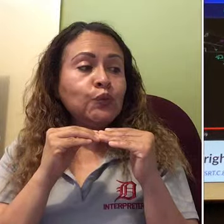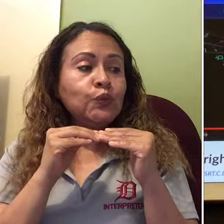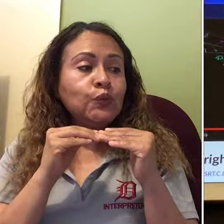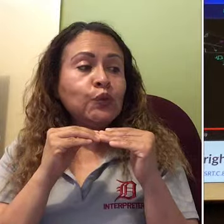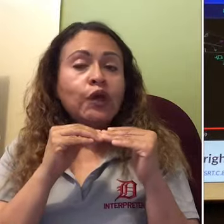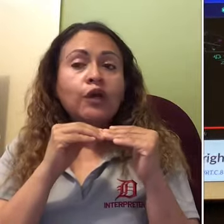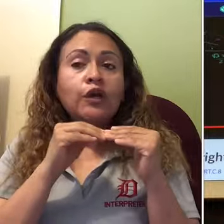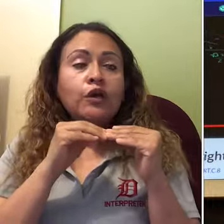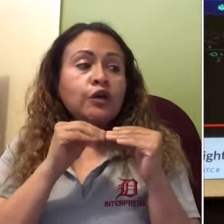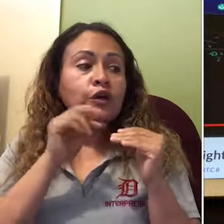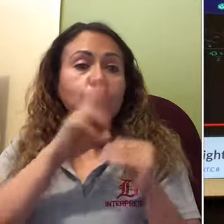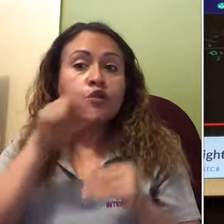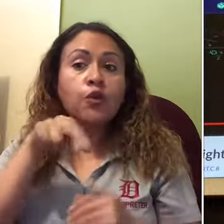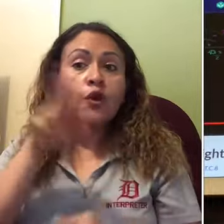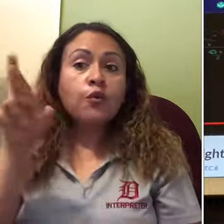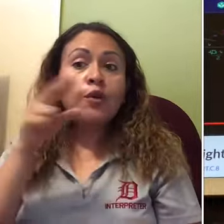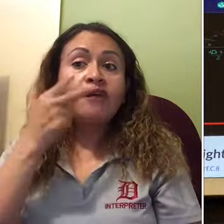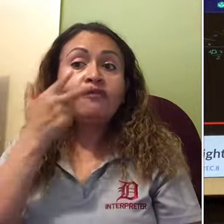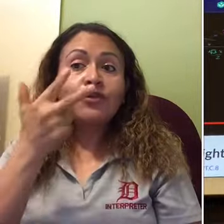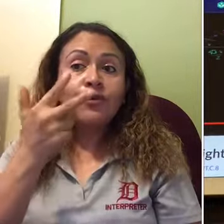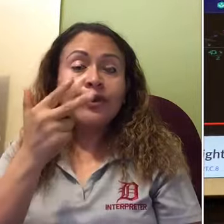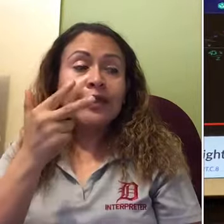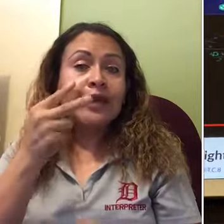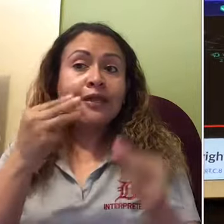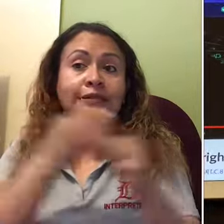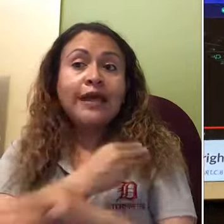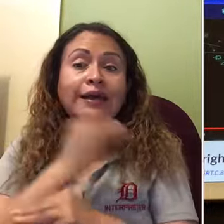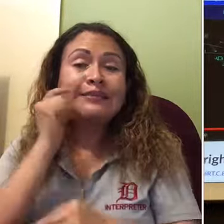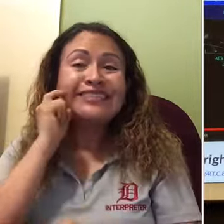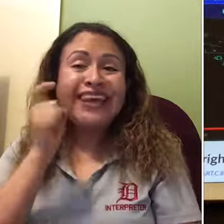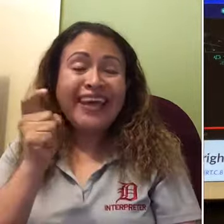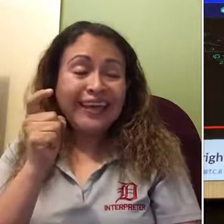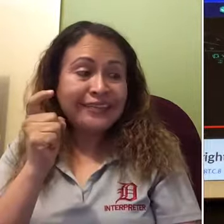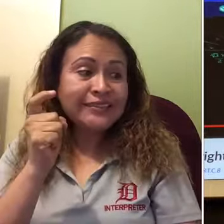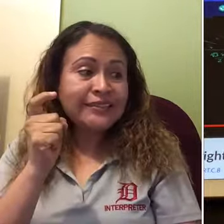the square root of 3 times x.